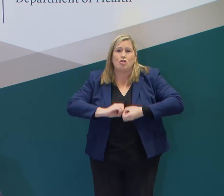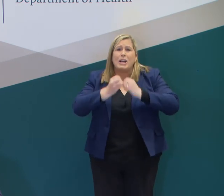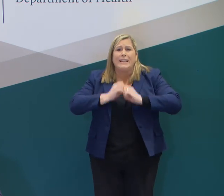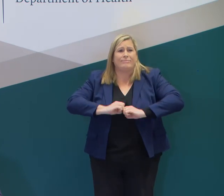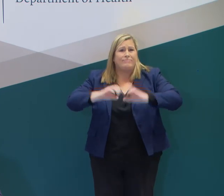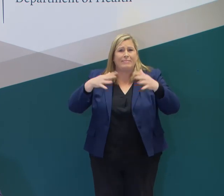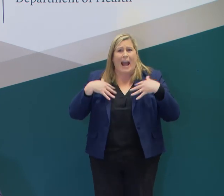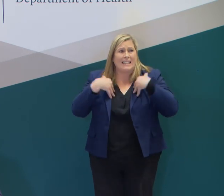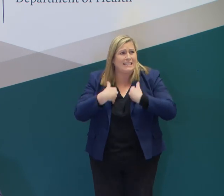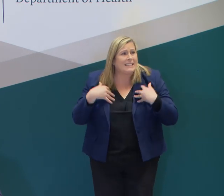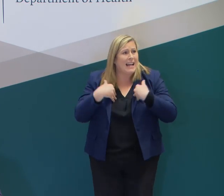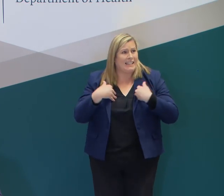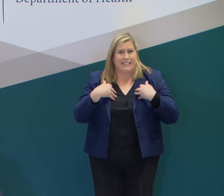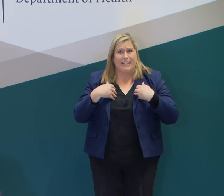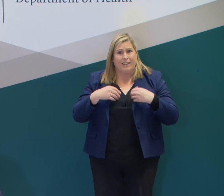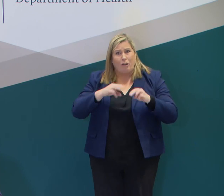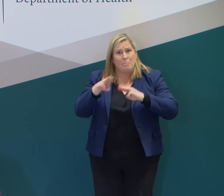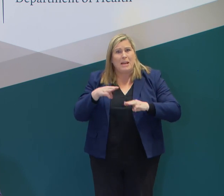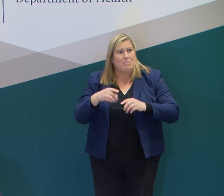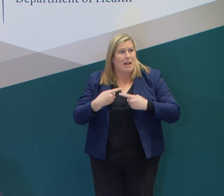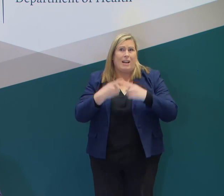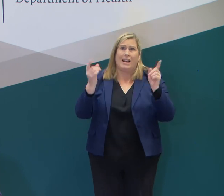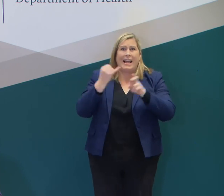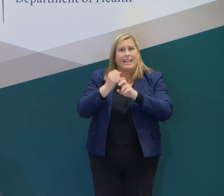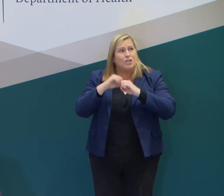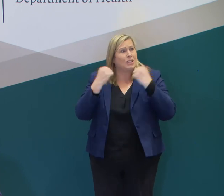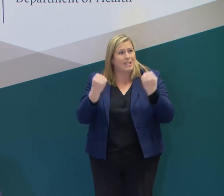already is a great amount of anxiety among people out there in society. So